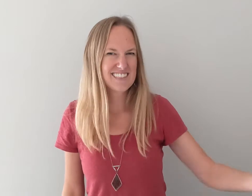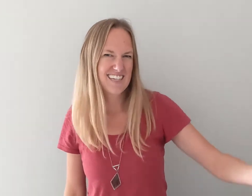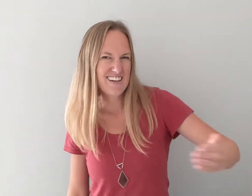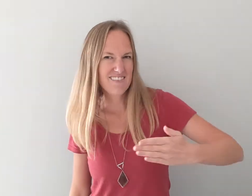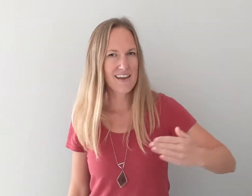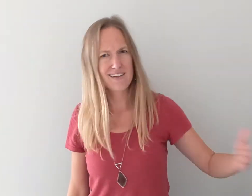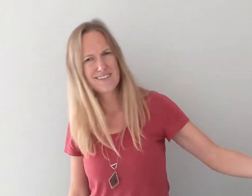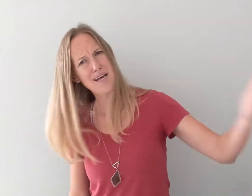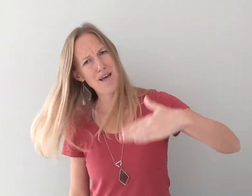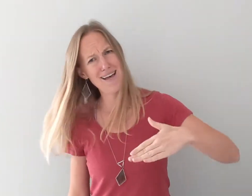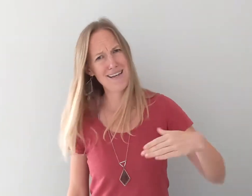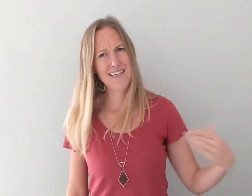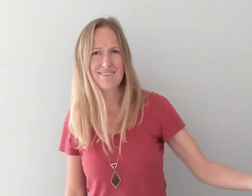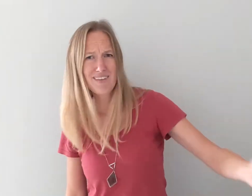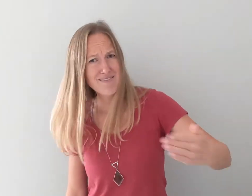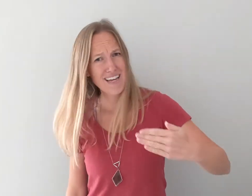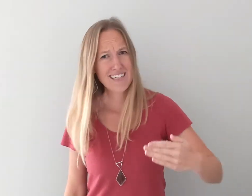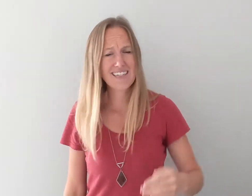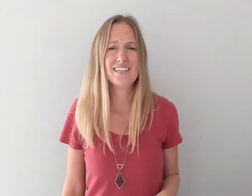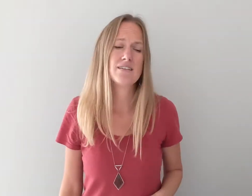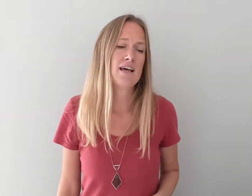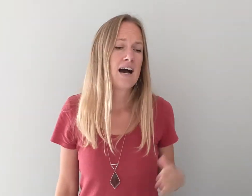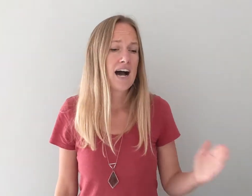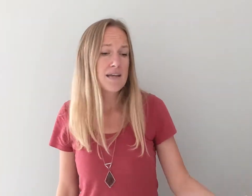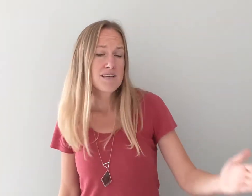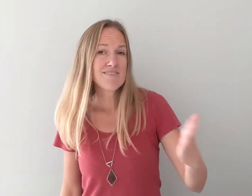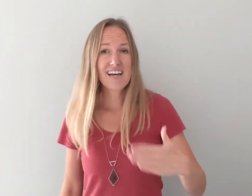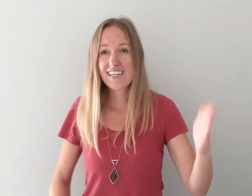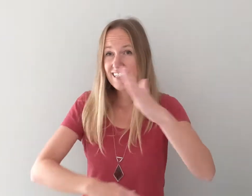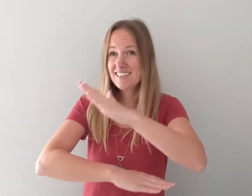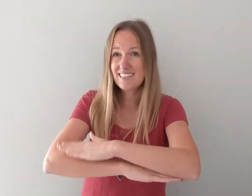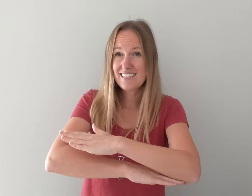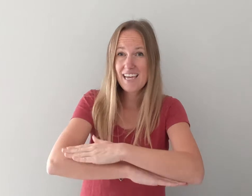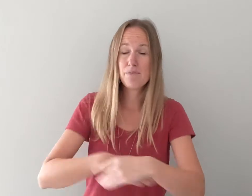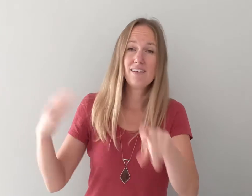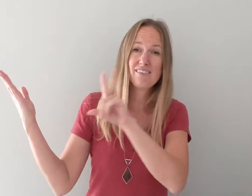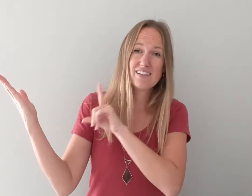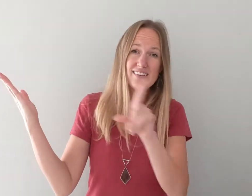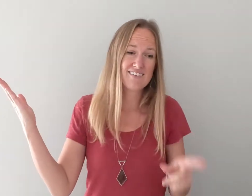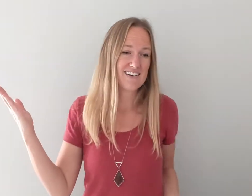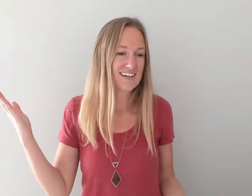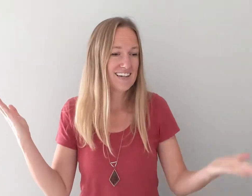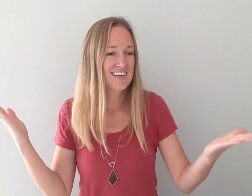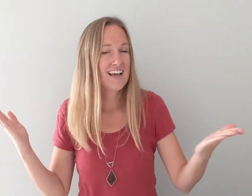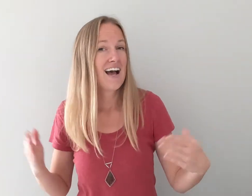kind of like, come on, invited. I'm invited to the table of the Lord.